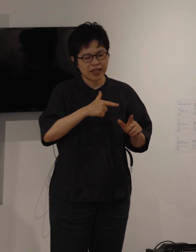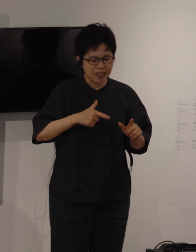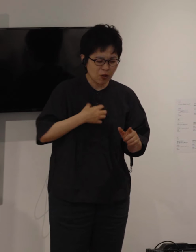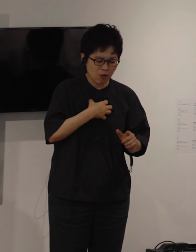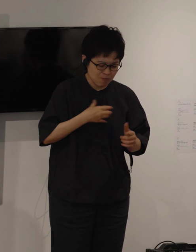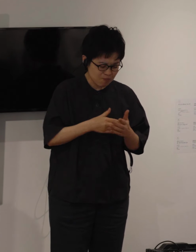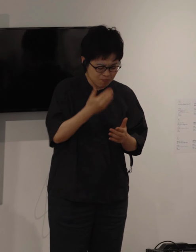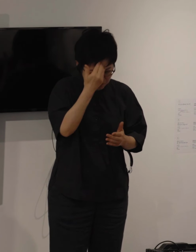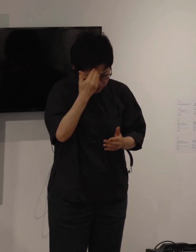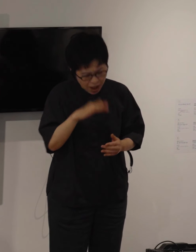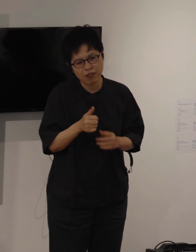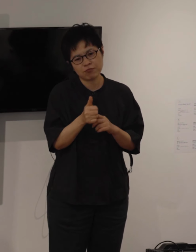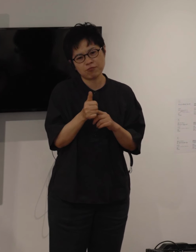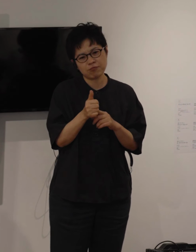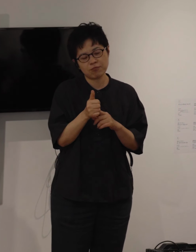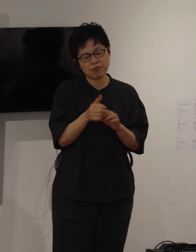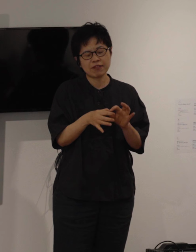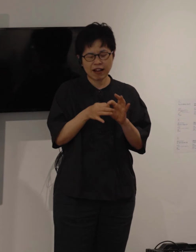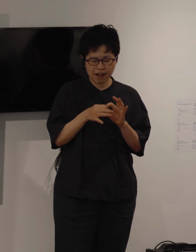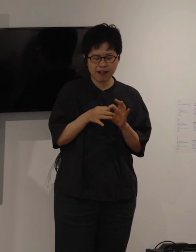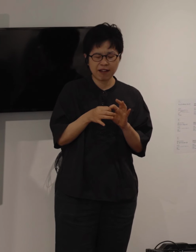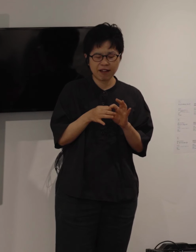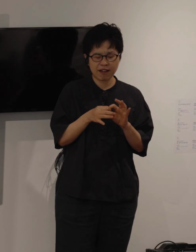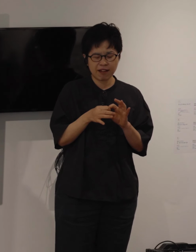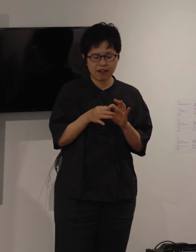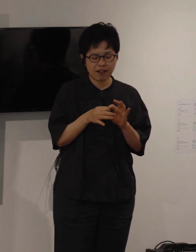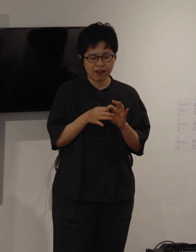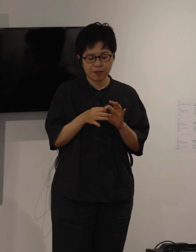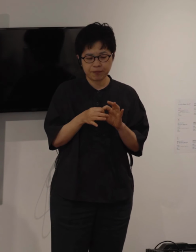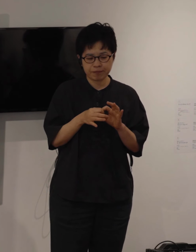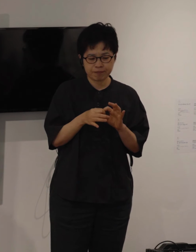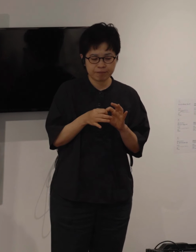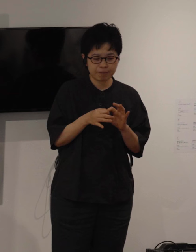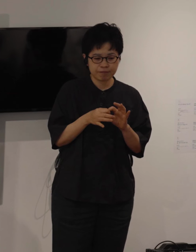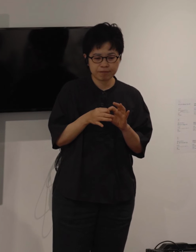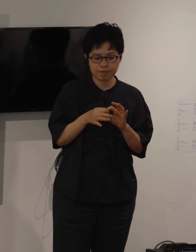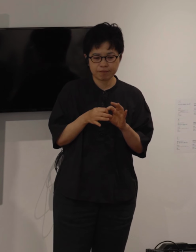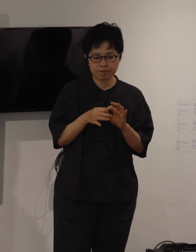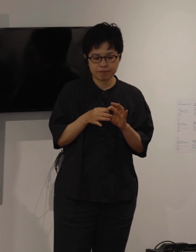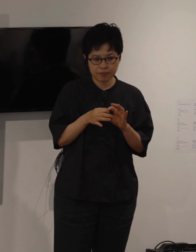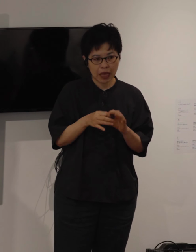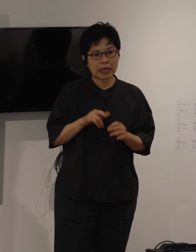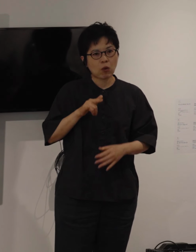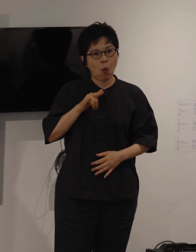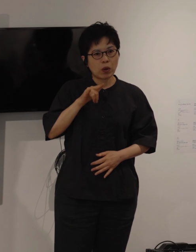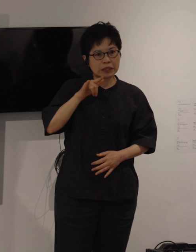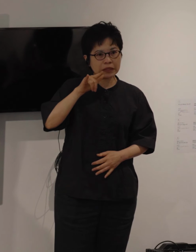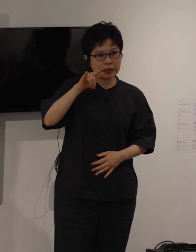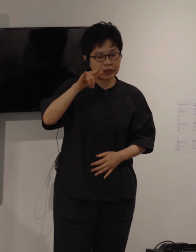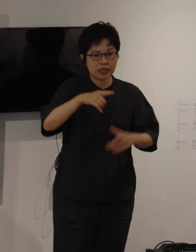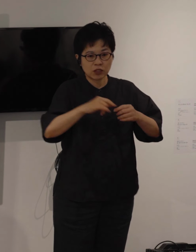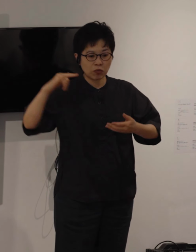We felt it was such an honour that we just decided to just come on an airplane and come straight over. And, you